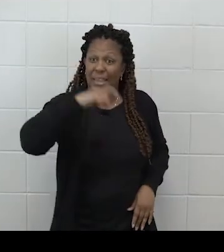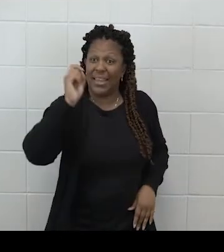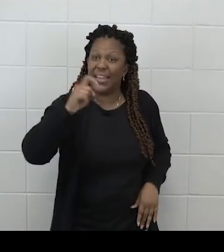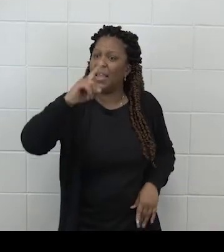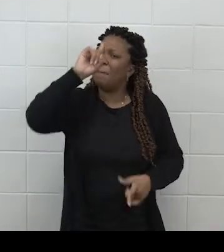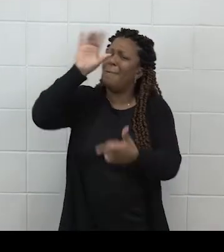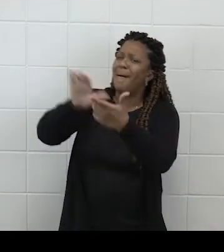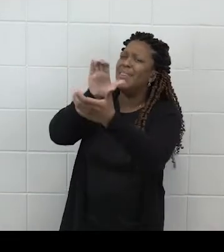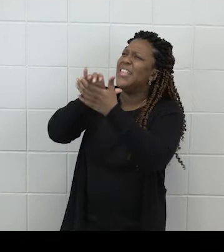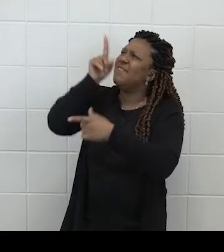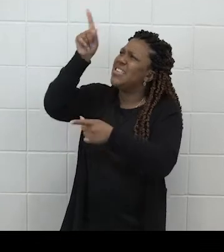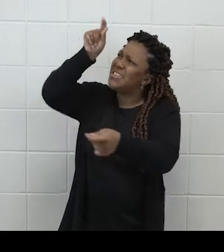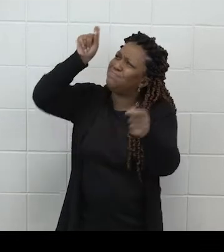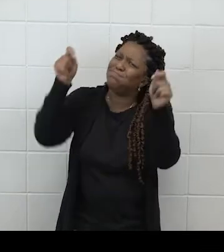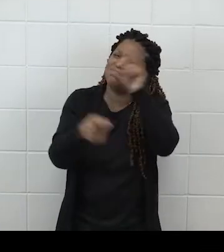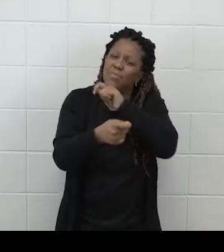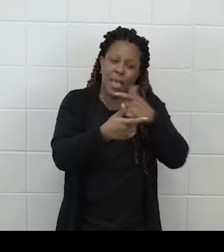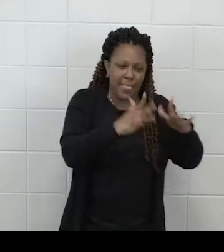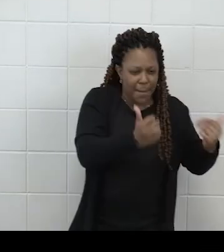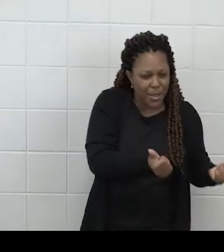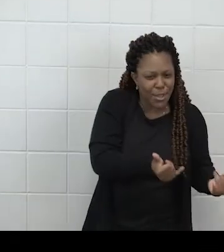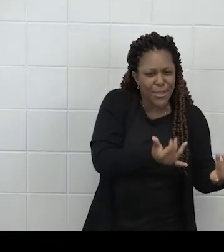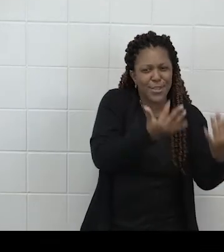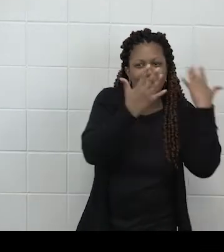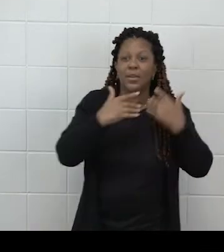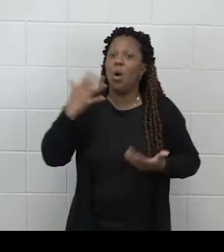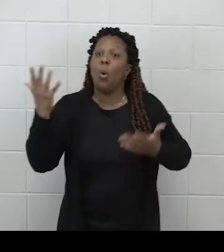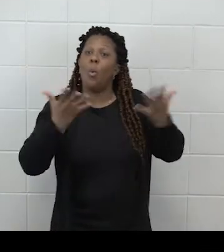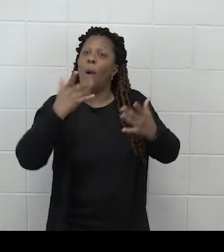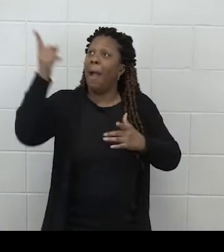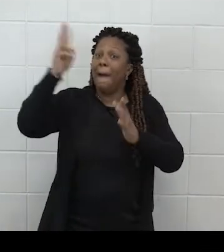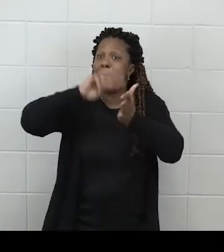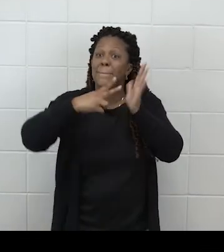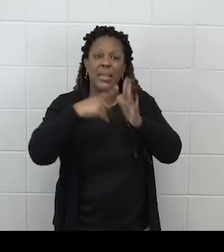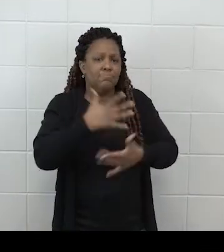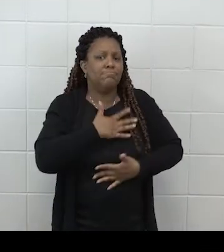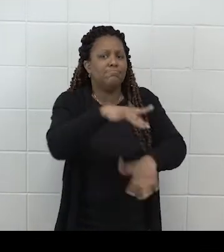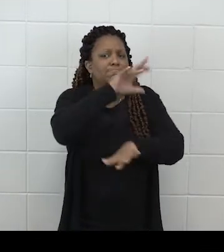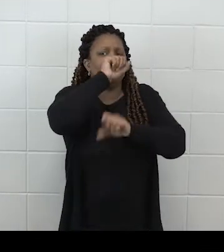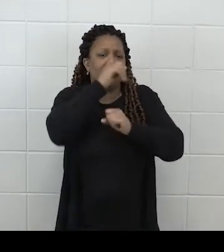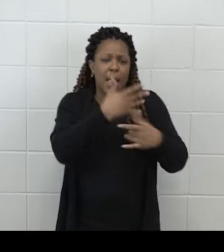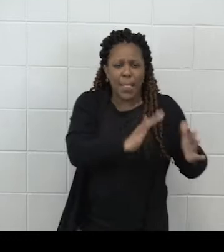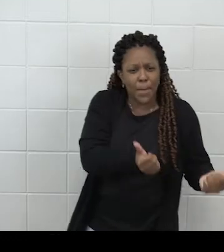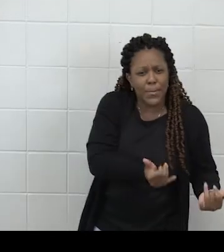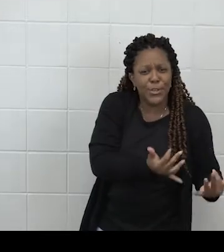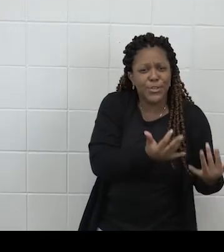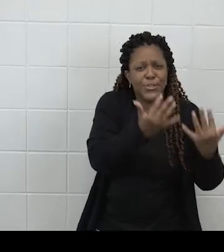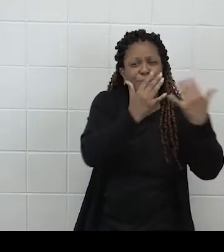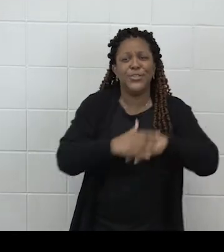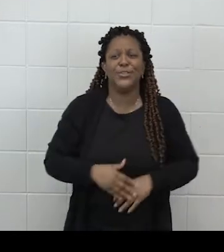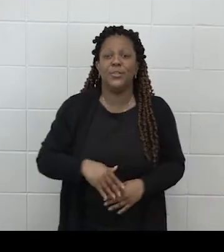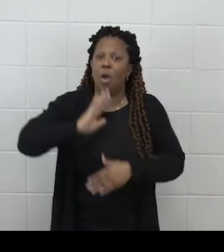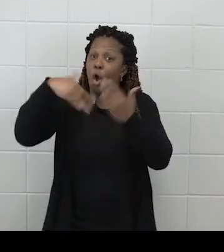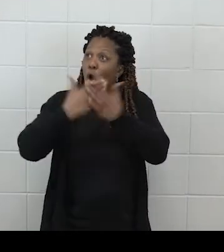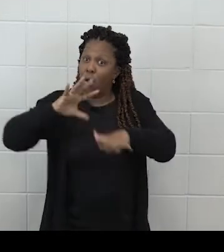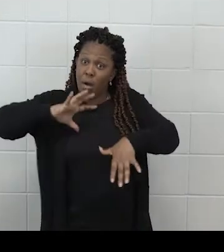rage into the flames of liberation. Let it burn. Burn the guilt and shame into the flames of reparations. Let it burn. Each flame is an